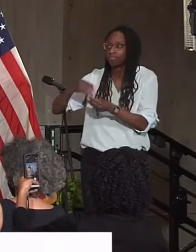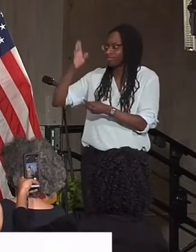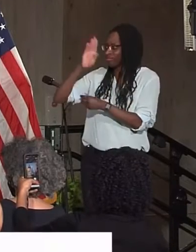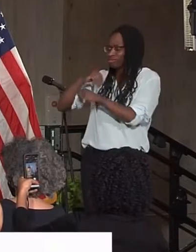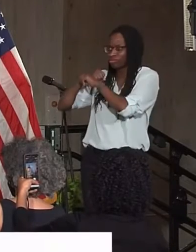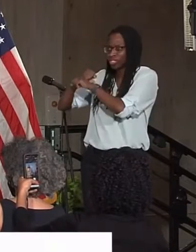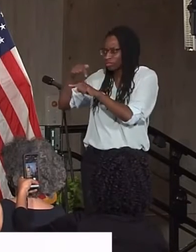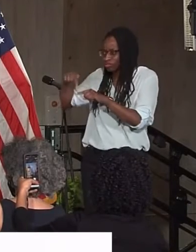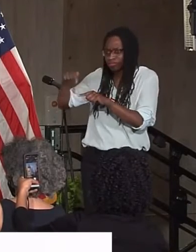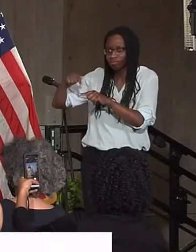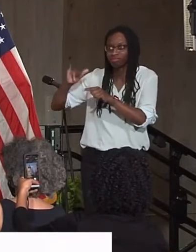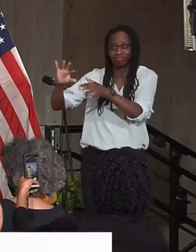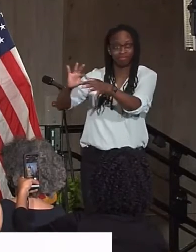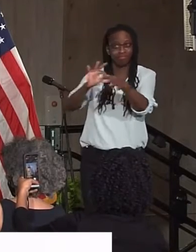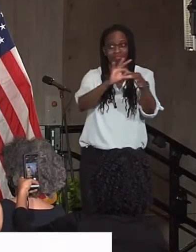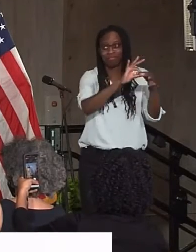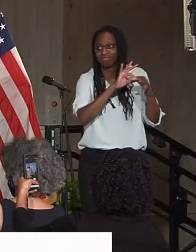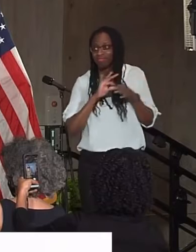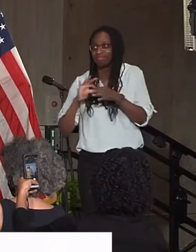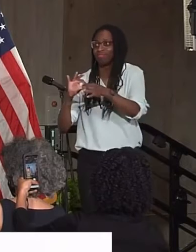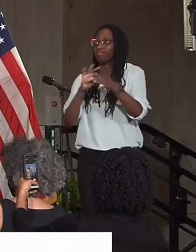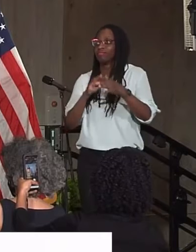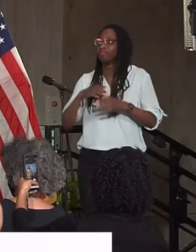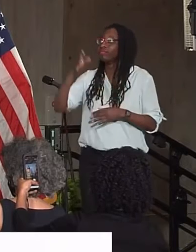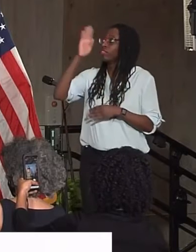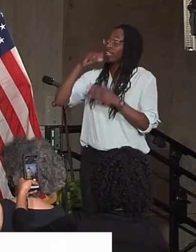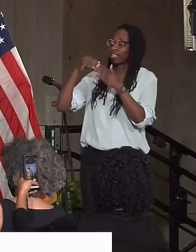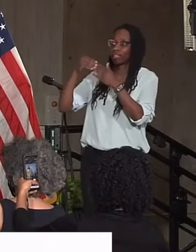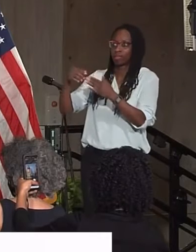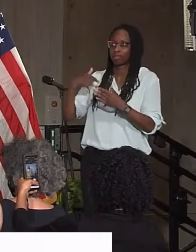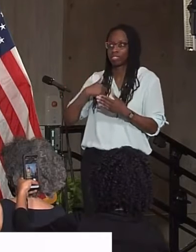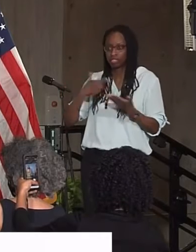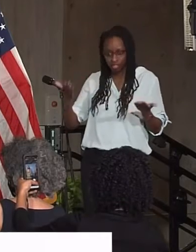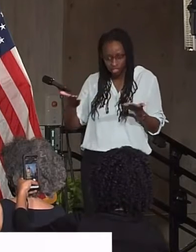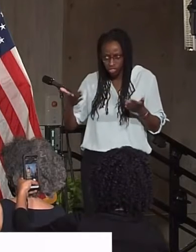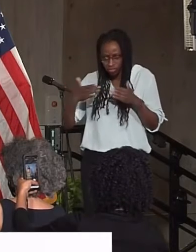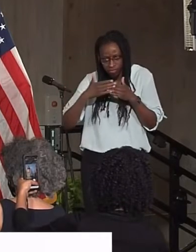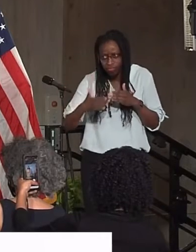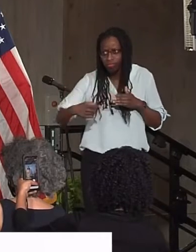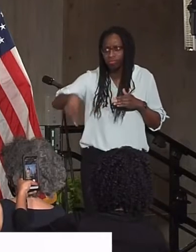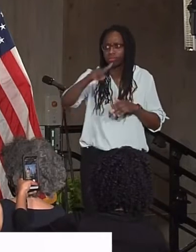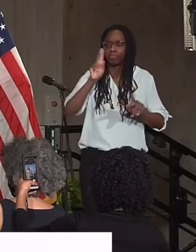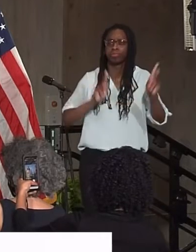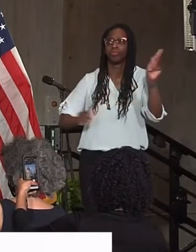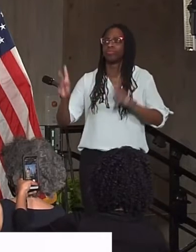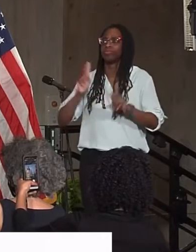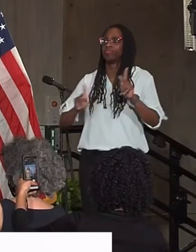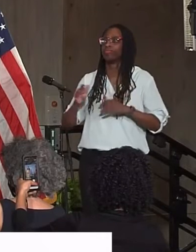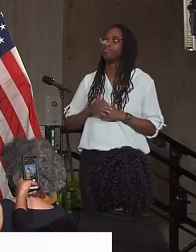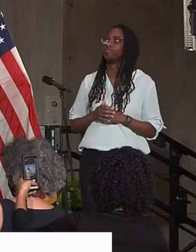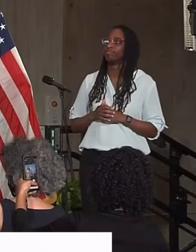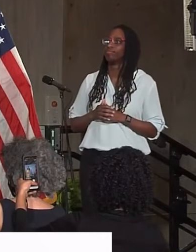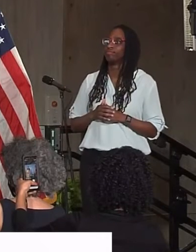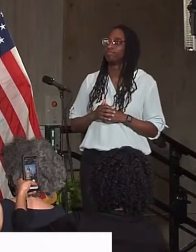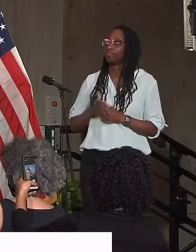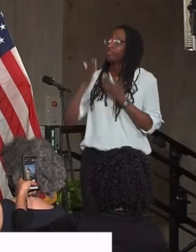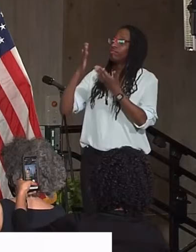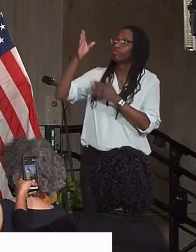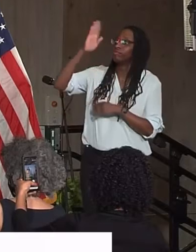silent tears, thou who has brought us thus far along the way, thou who is by thy